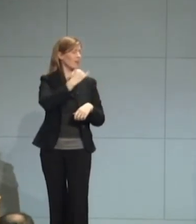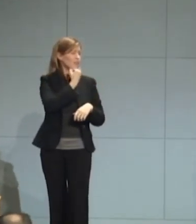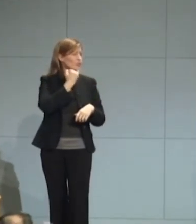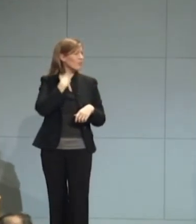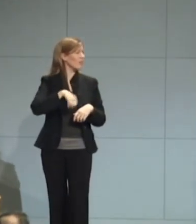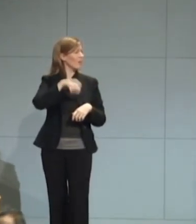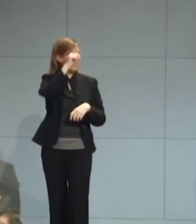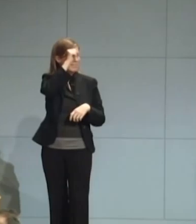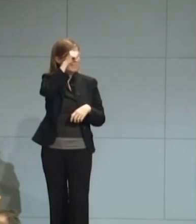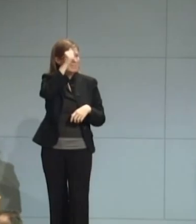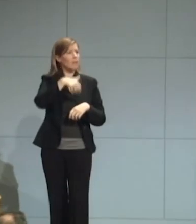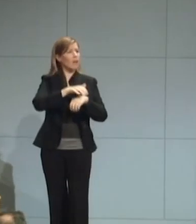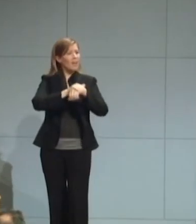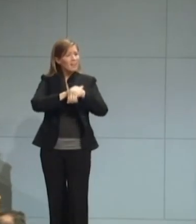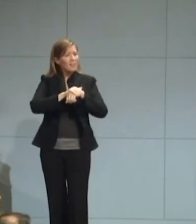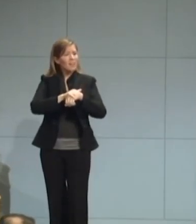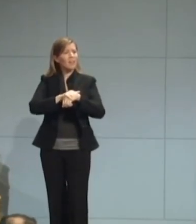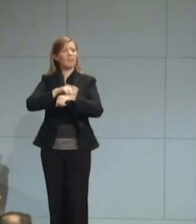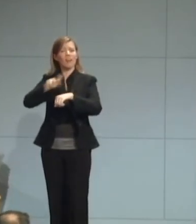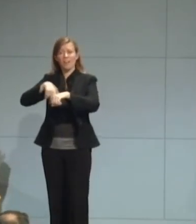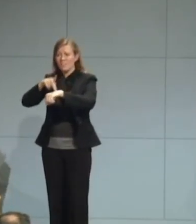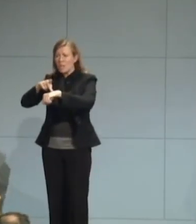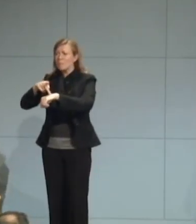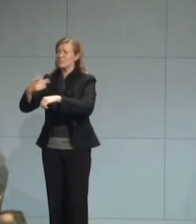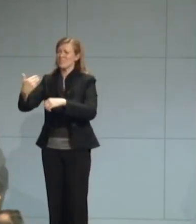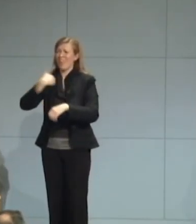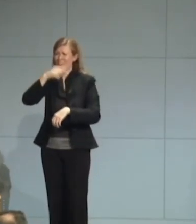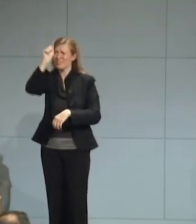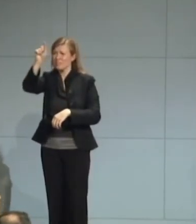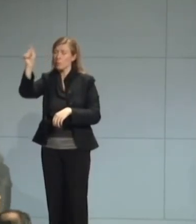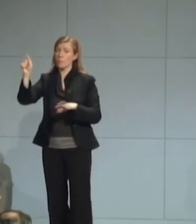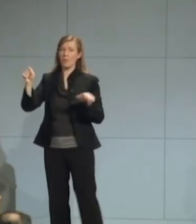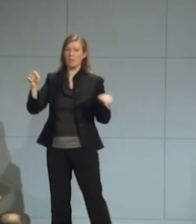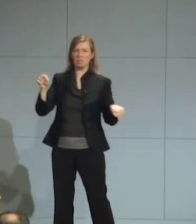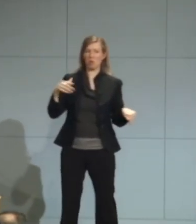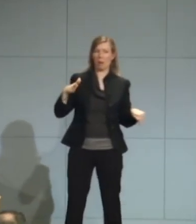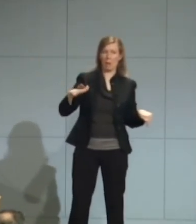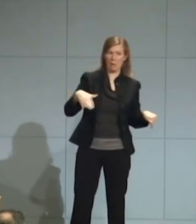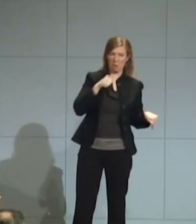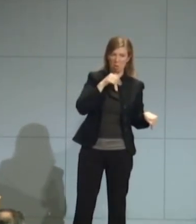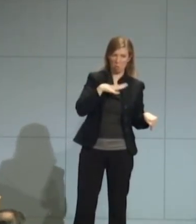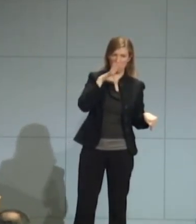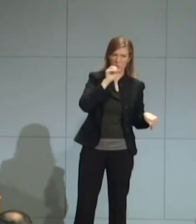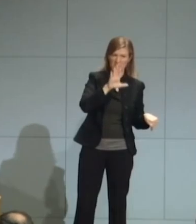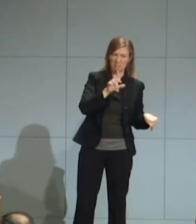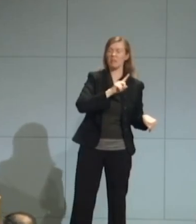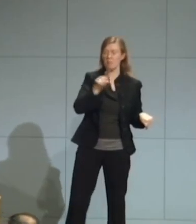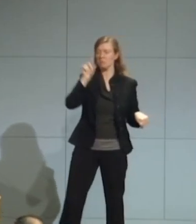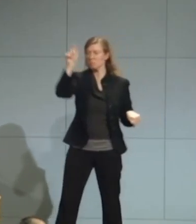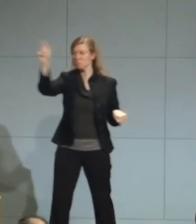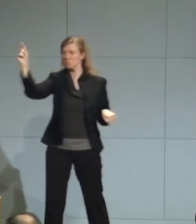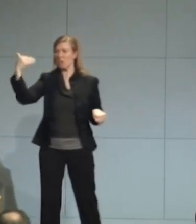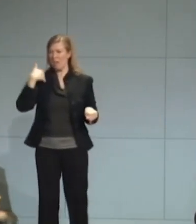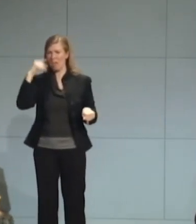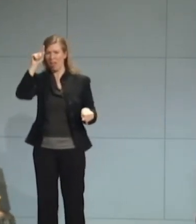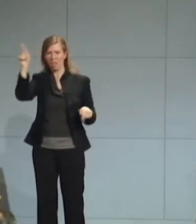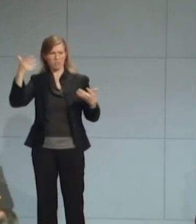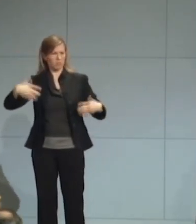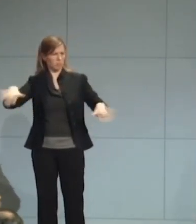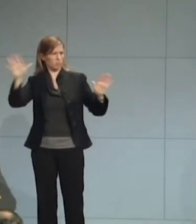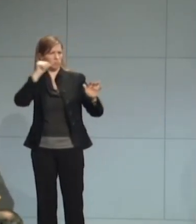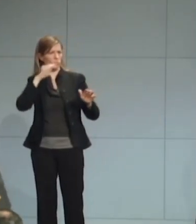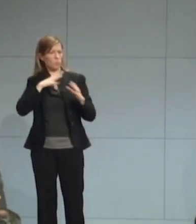to talk about that, not because we wish to stay in the past, right? Peoples of color, as much